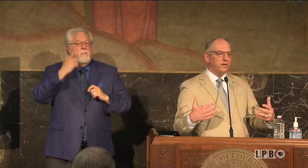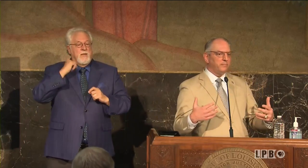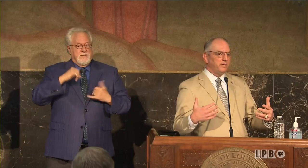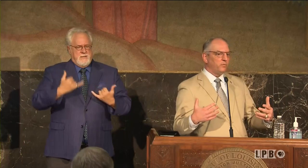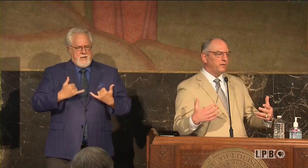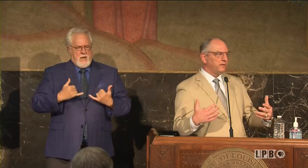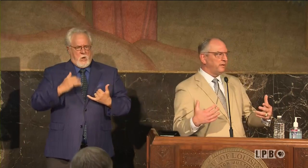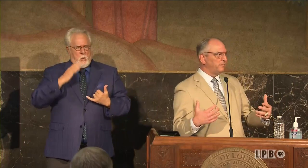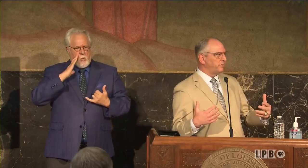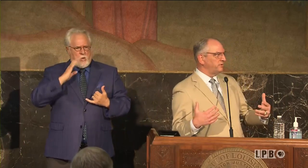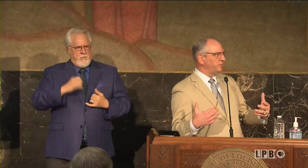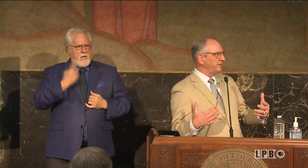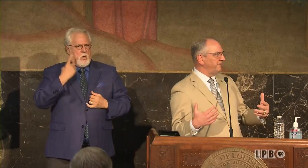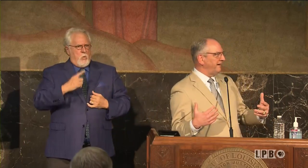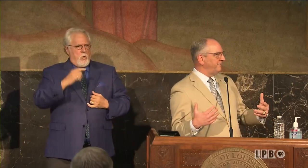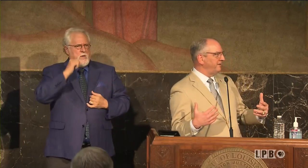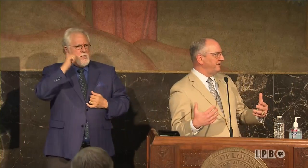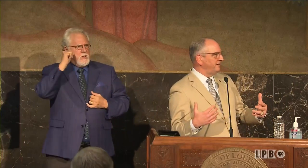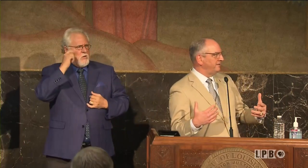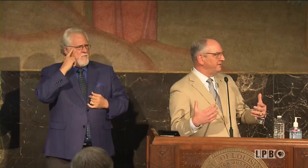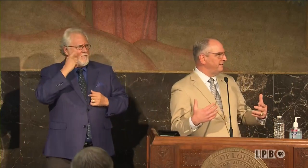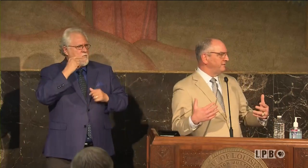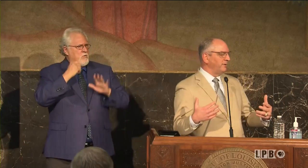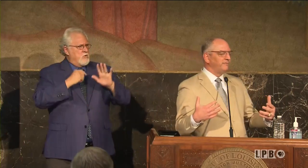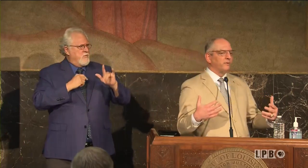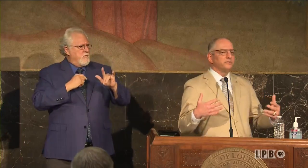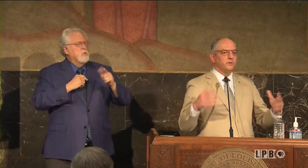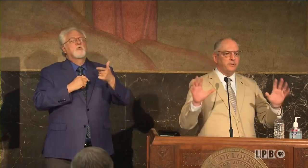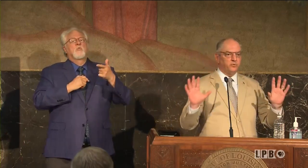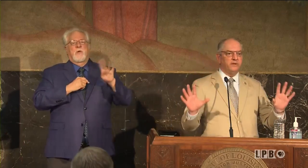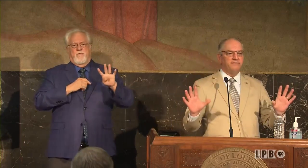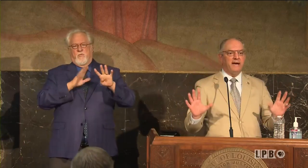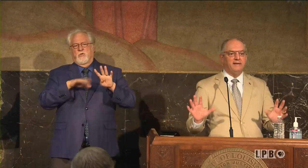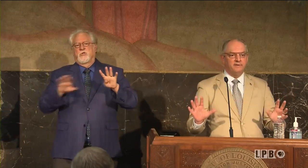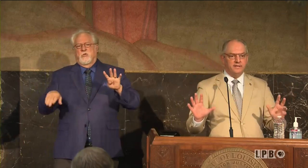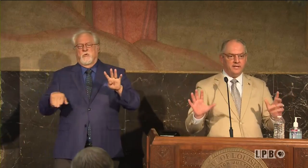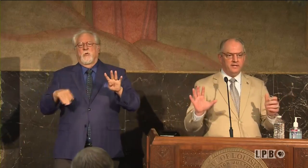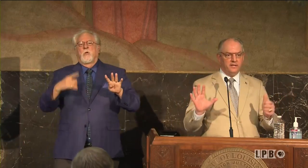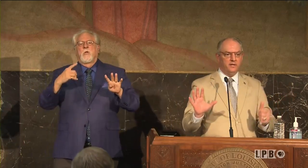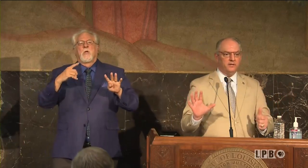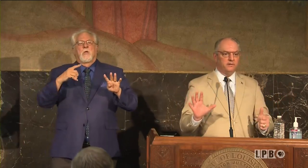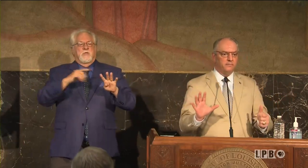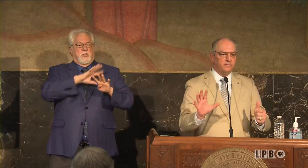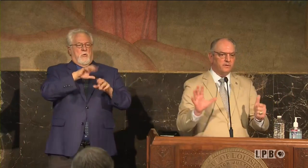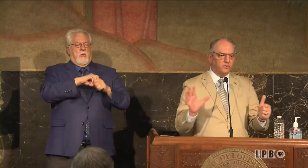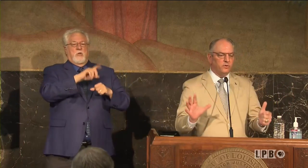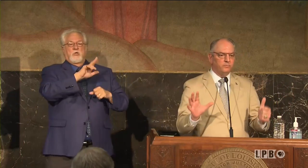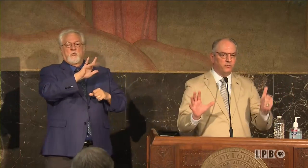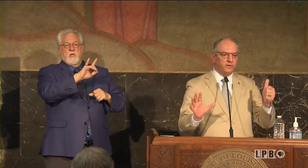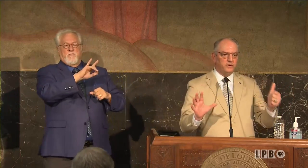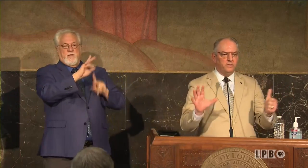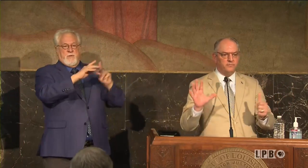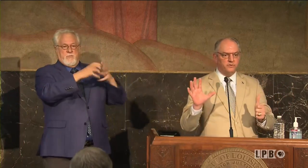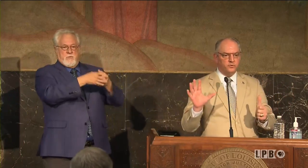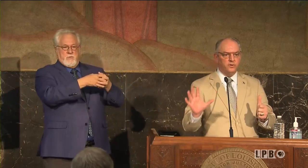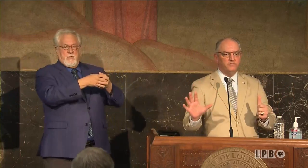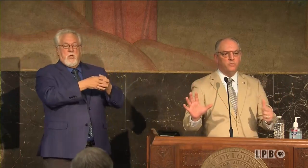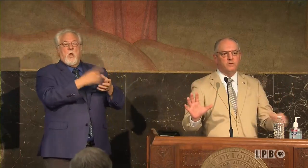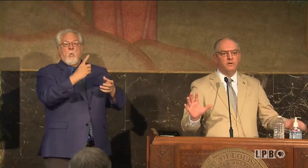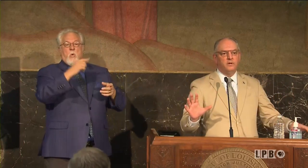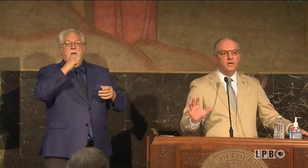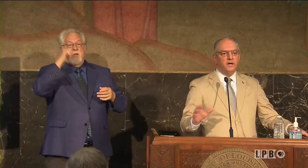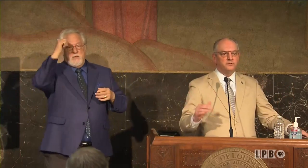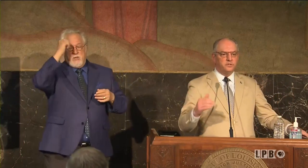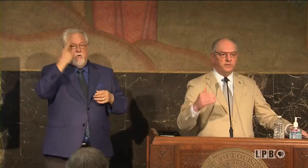we're going to be 1 adult per 24. So it'd be 25 in the group, but 1 adult for